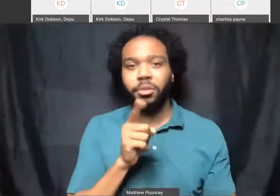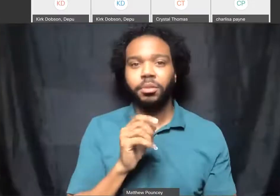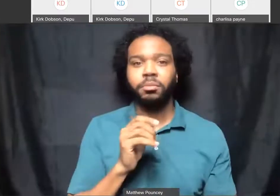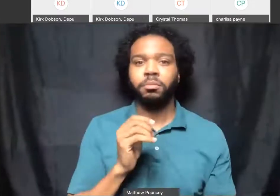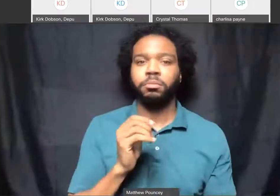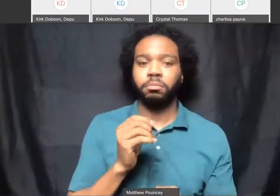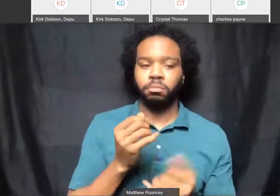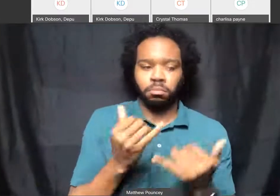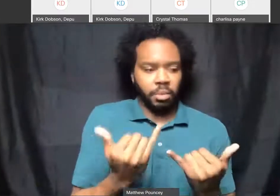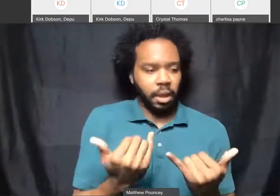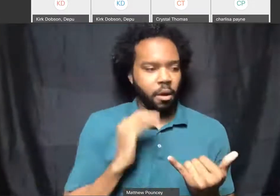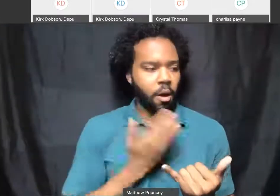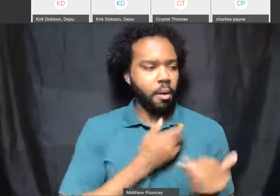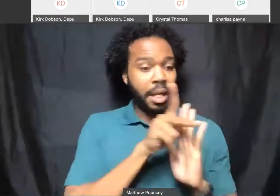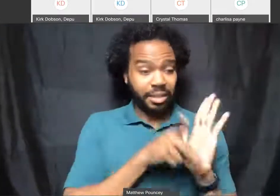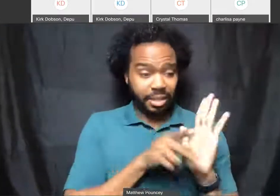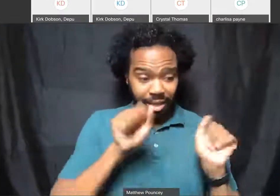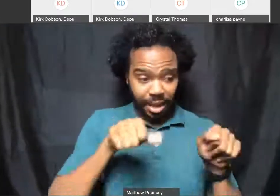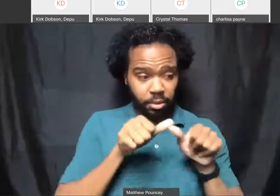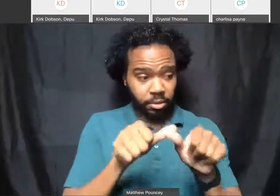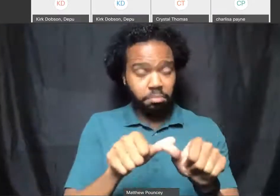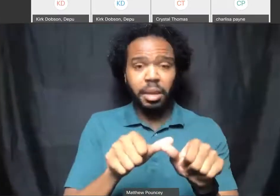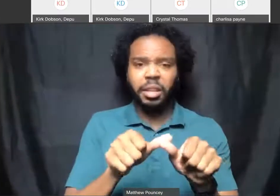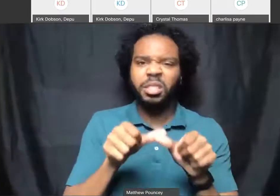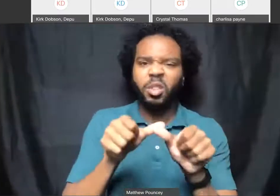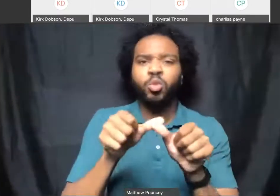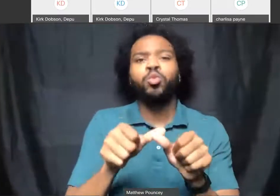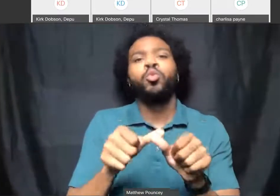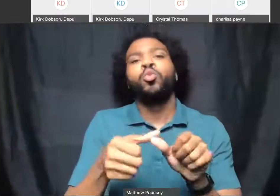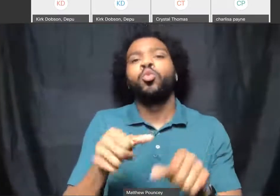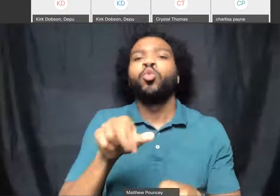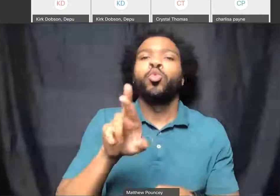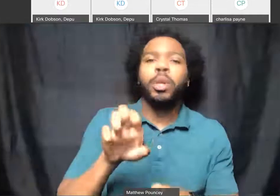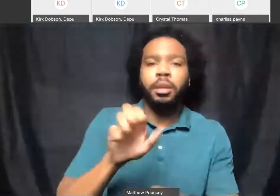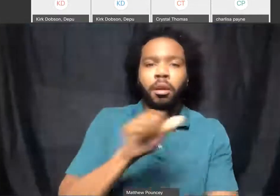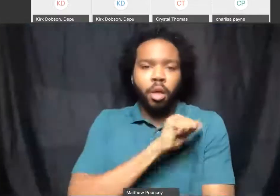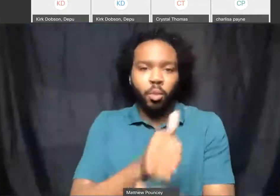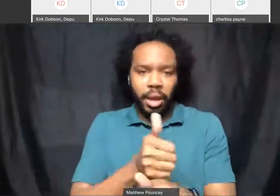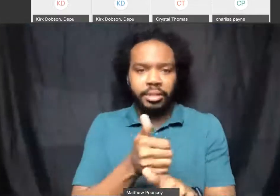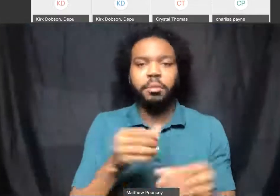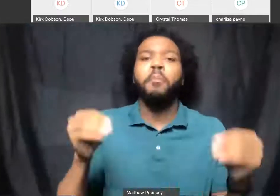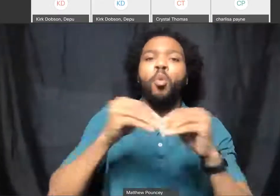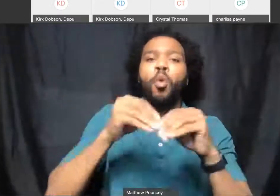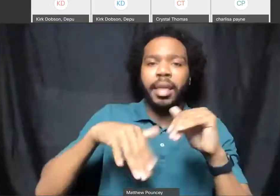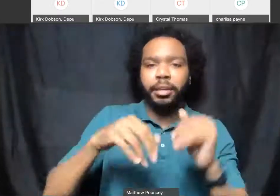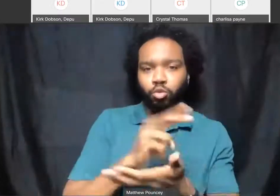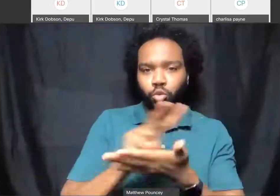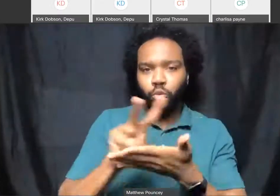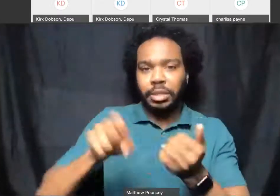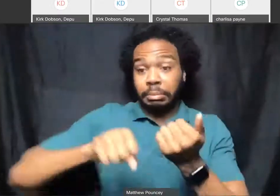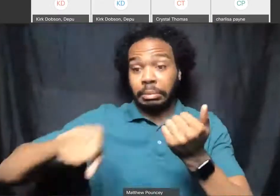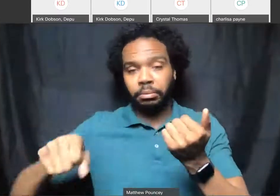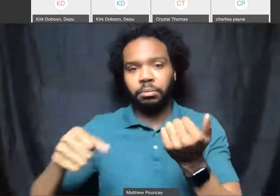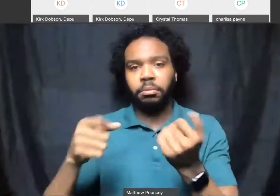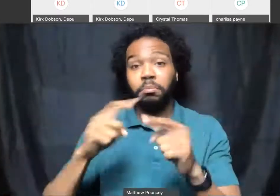we could do it and just keep reauthorizing more than just the 2 weeks. But, you know, historically it's been